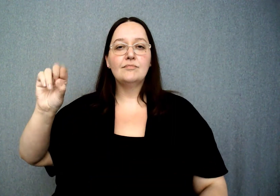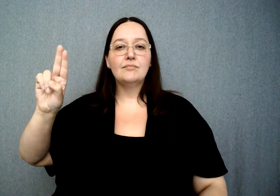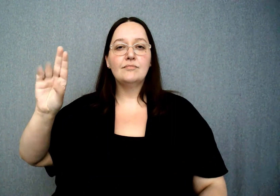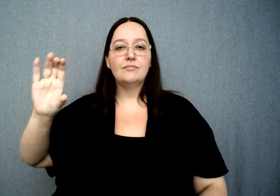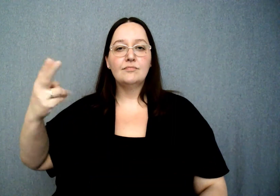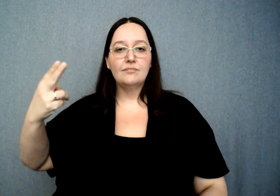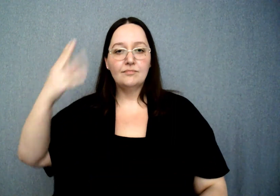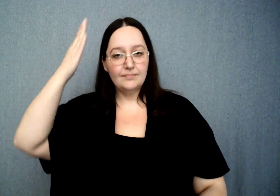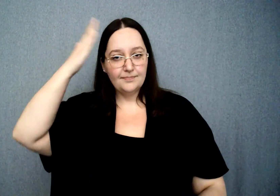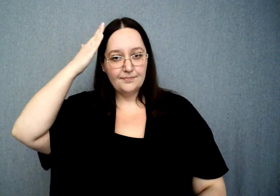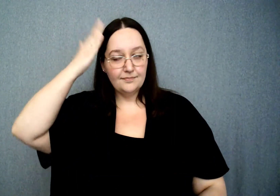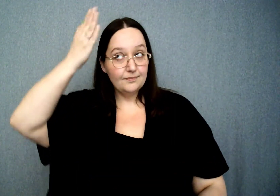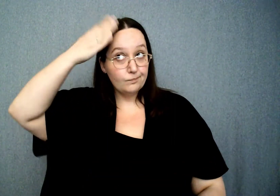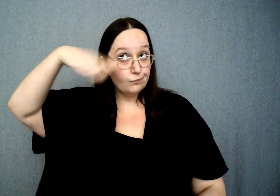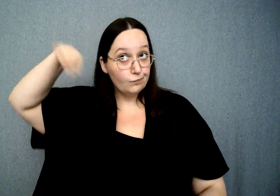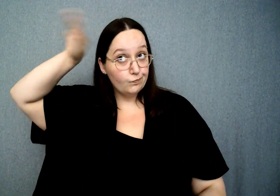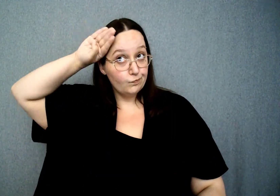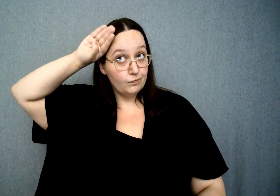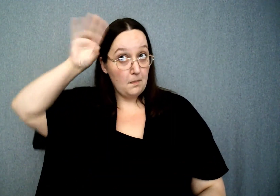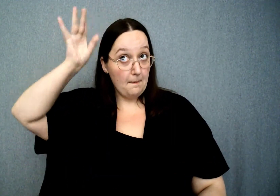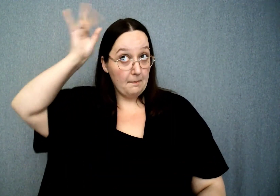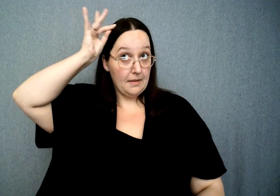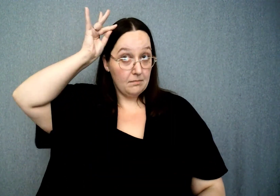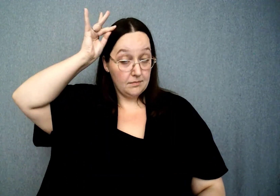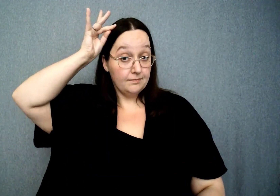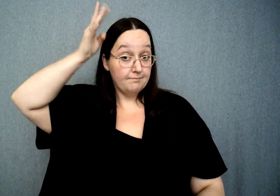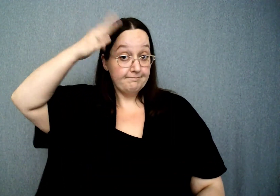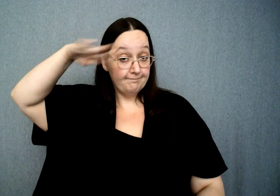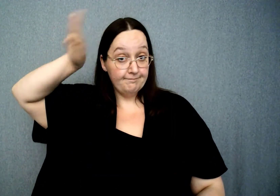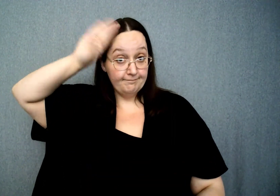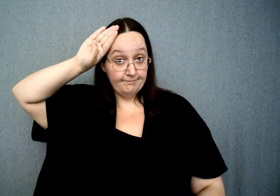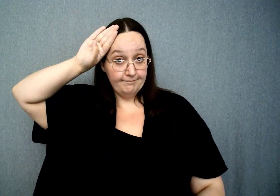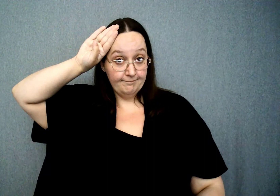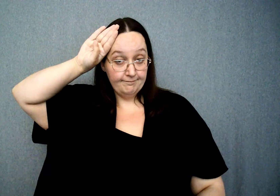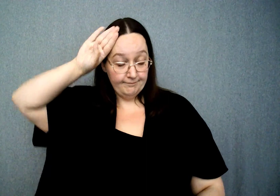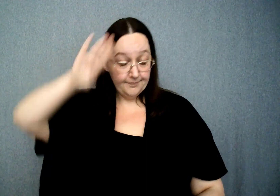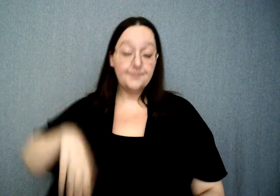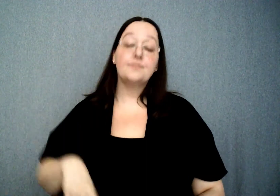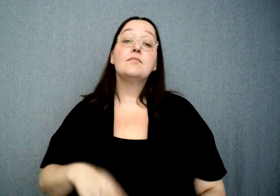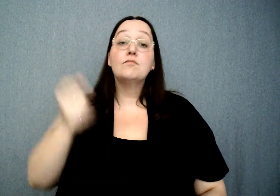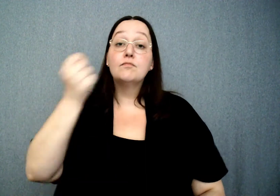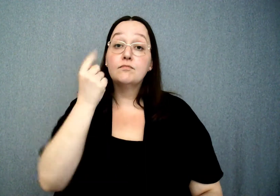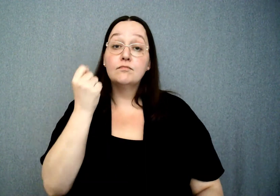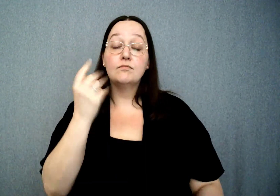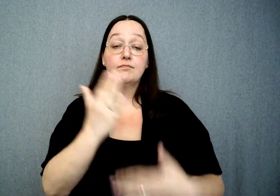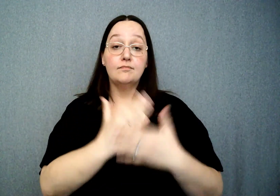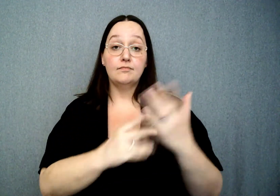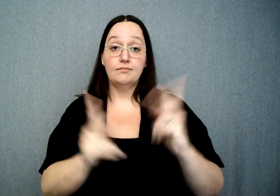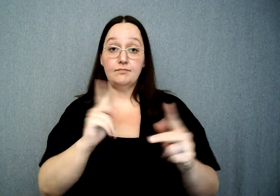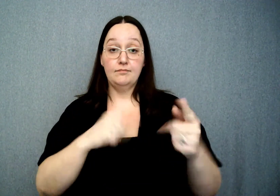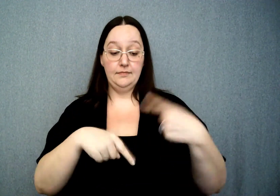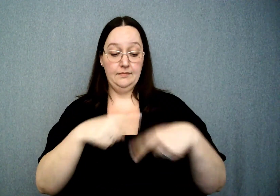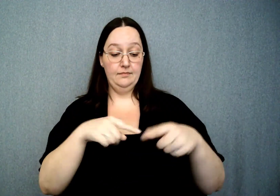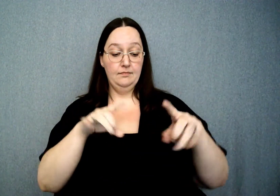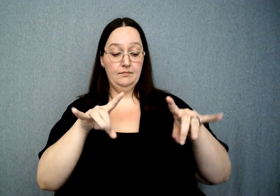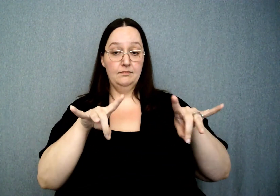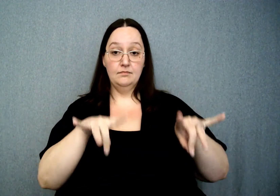in Australia called slouch hats. They are pinned to one side. Australia. Another way people will